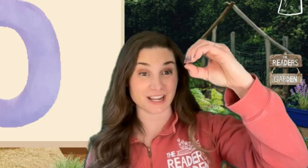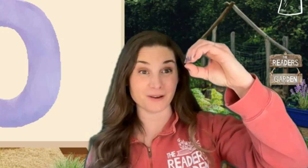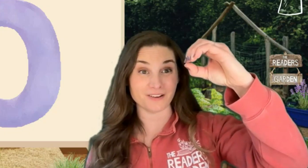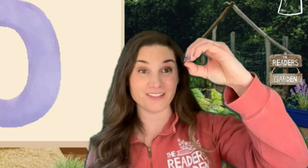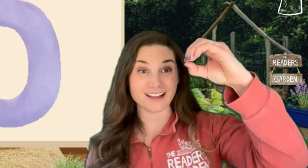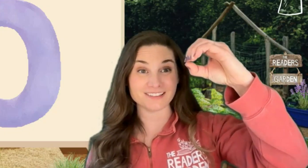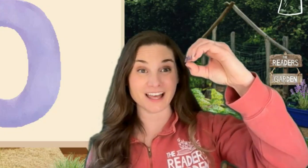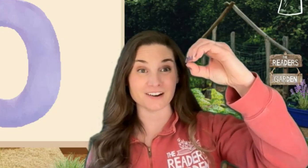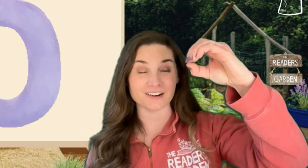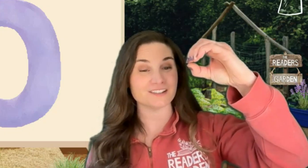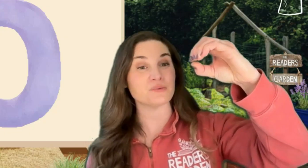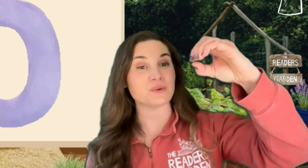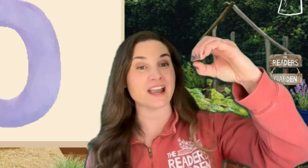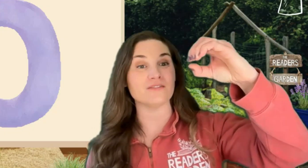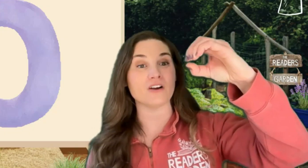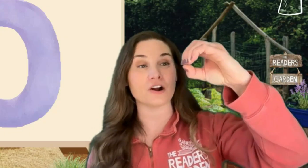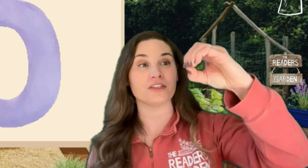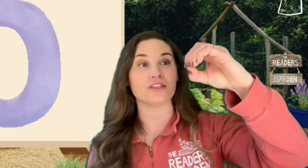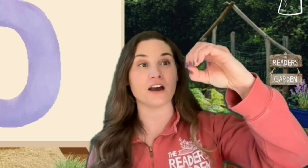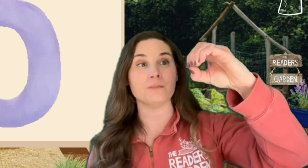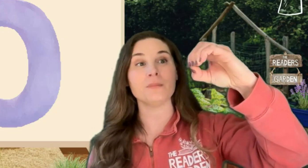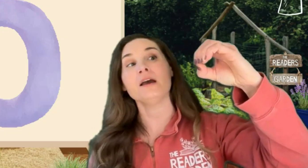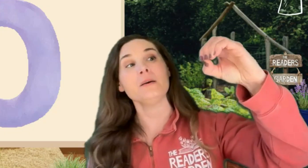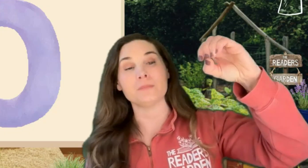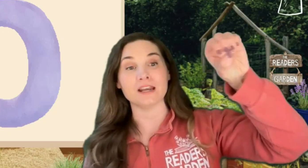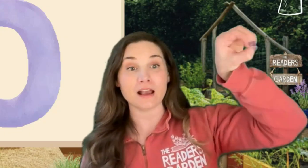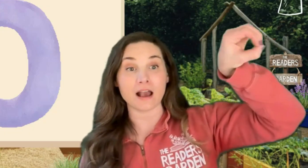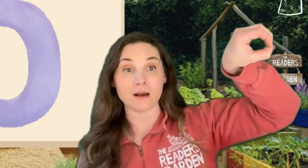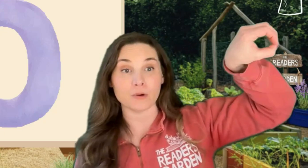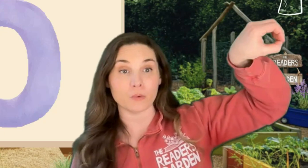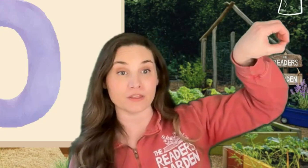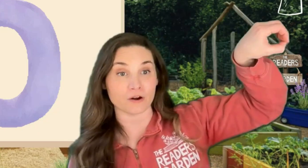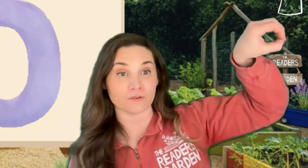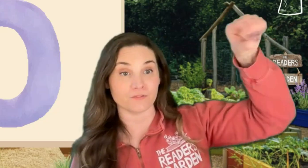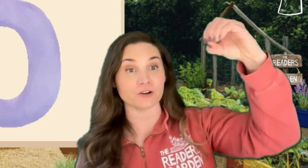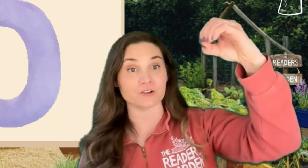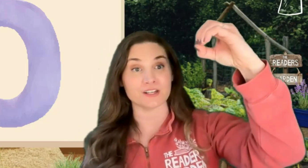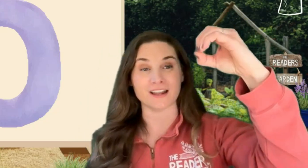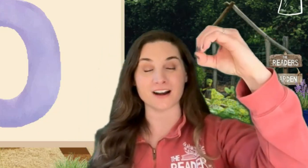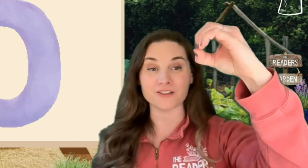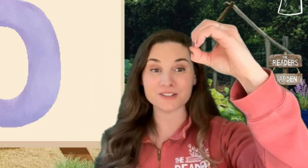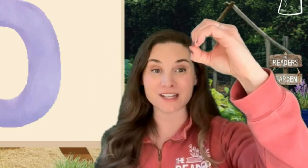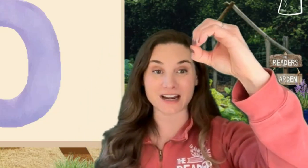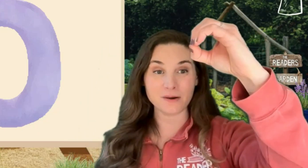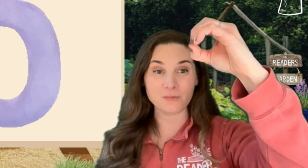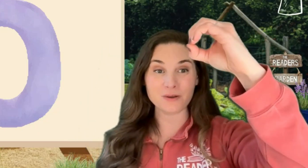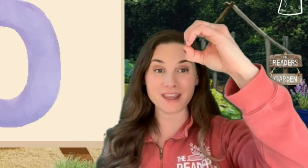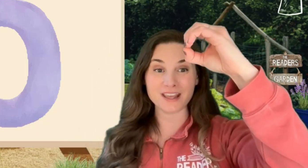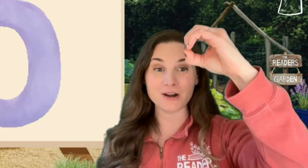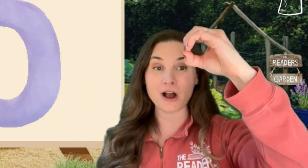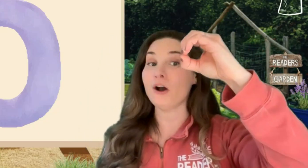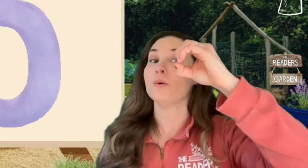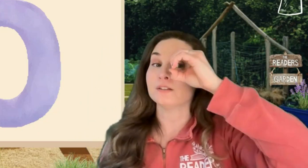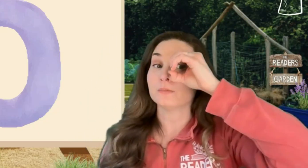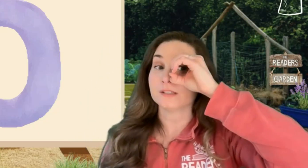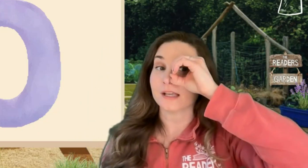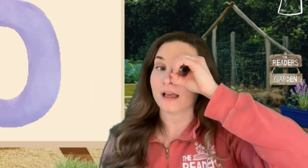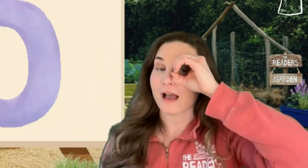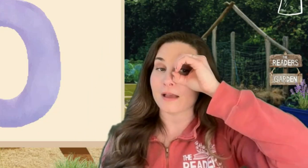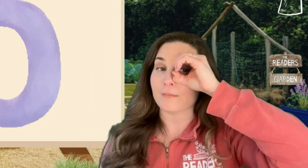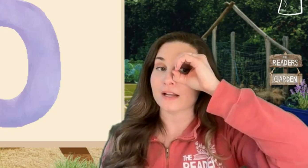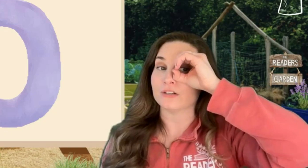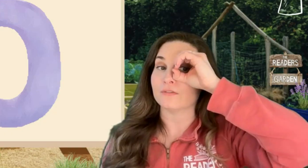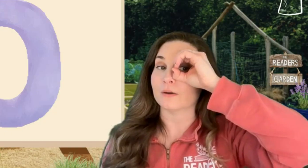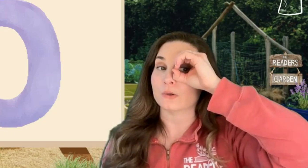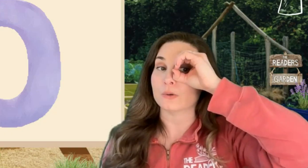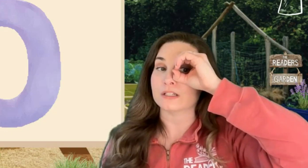that shape of that letter. So we have our thumb meeting up with our fingers on that other side, and we make an O. It's almost like,